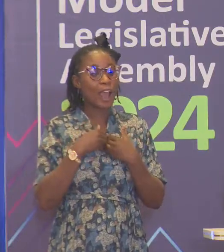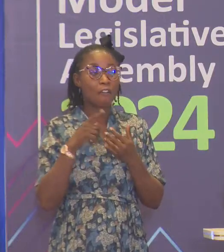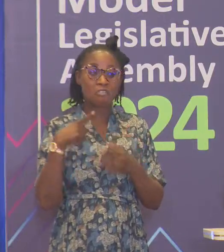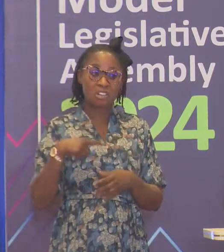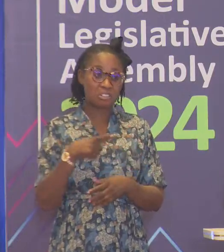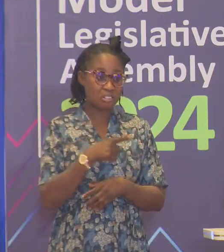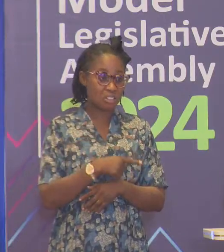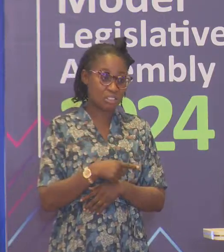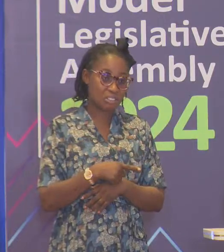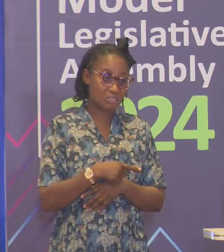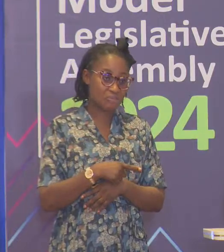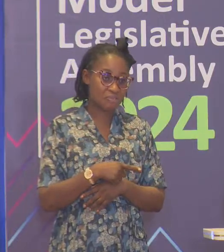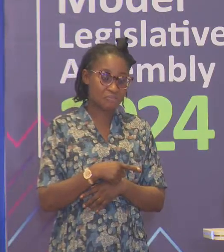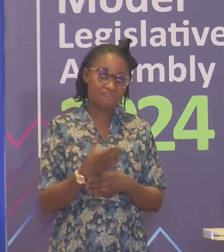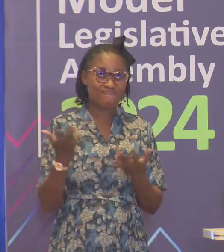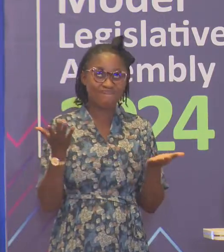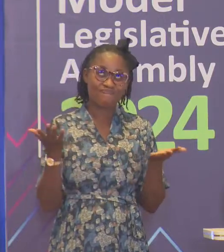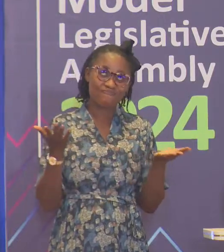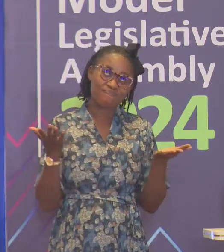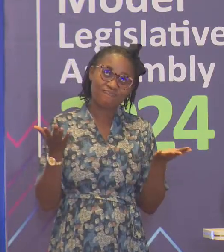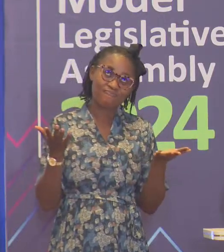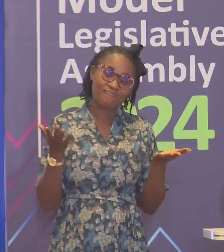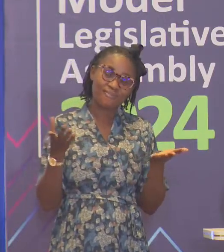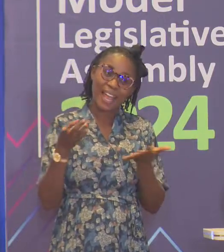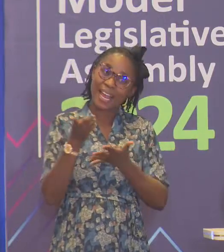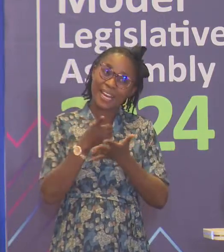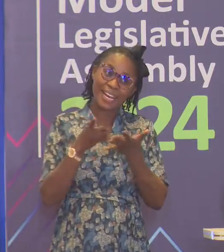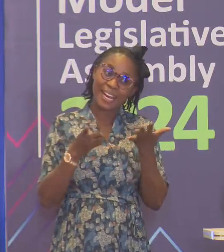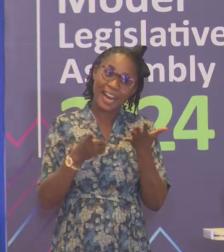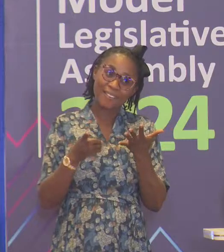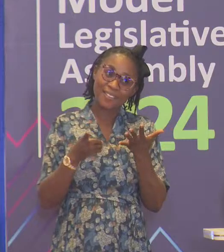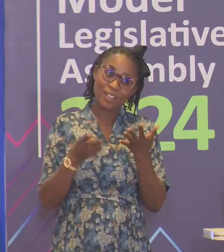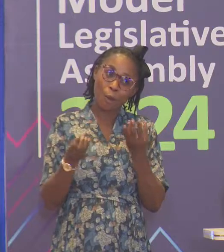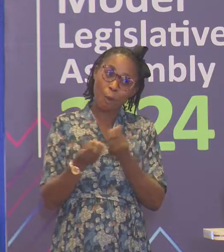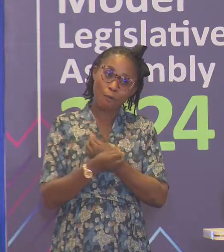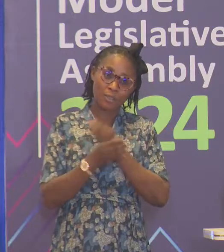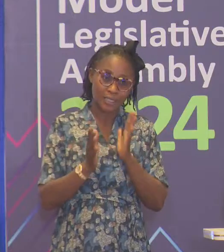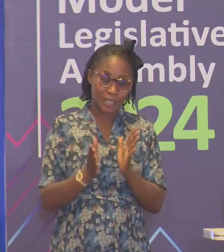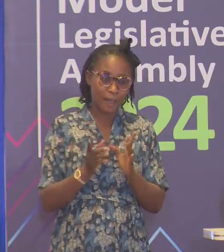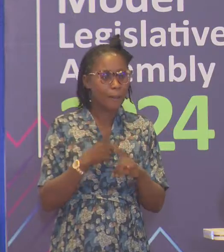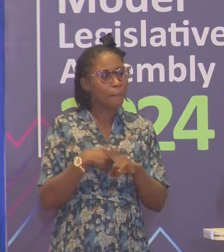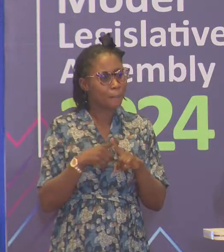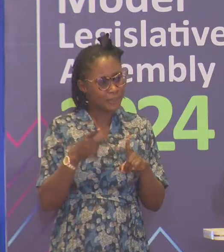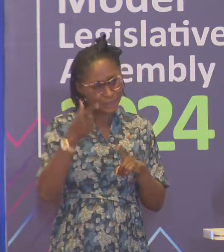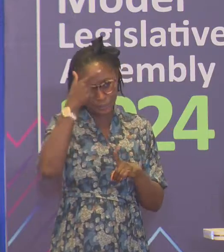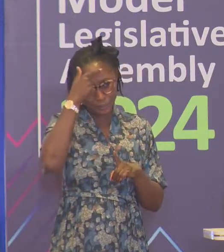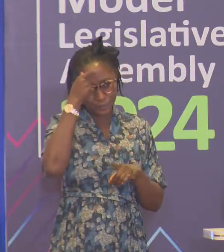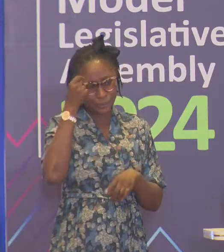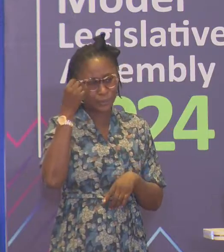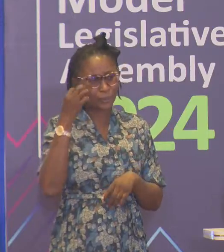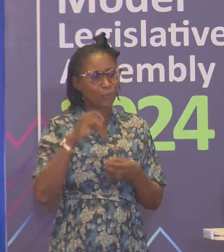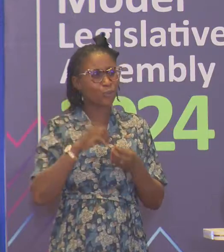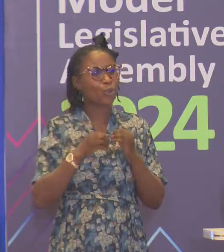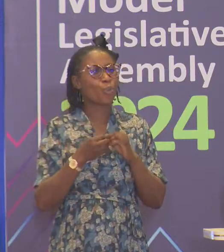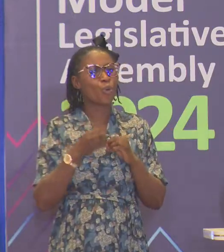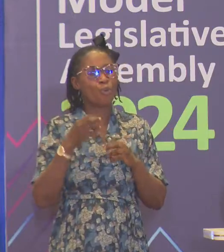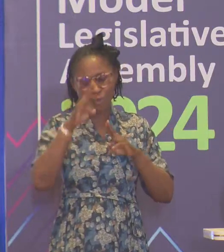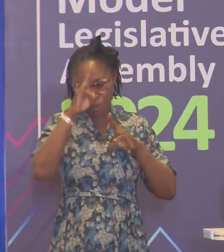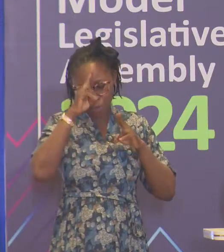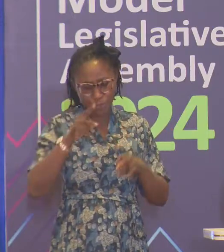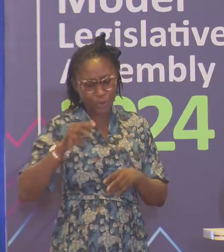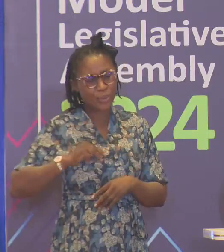legislative, what do we call it, drafts officers, but because of the number of honorable